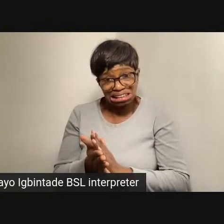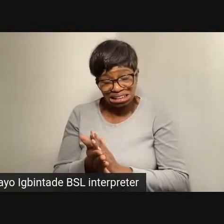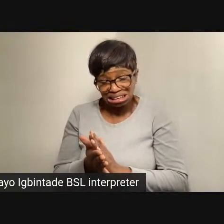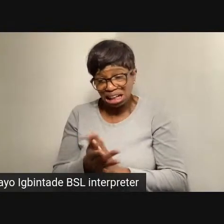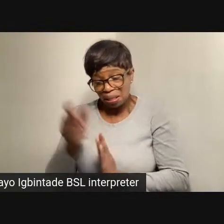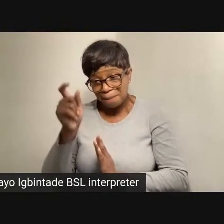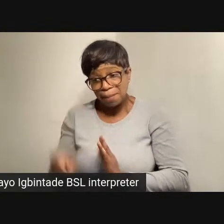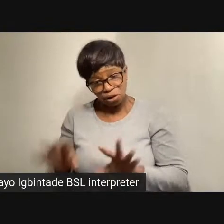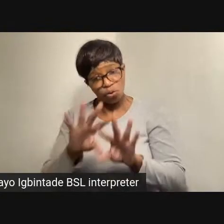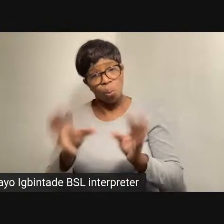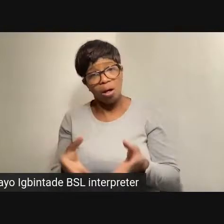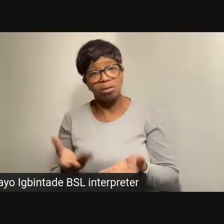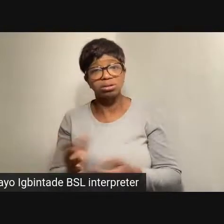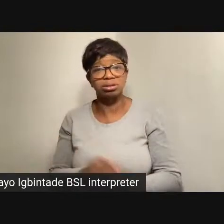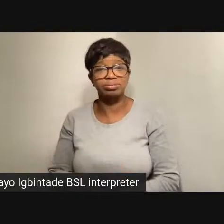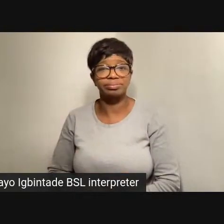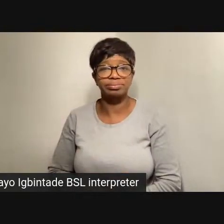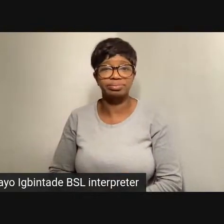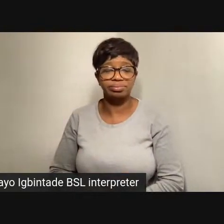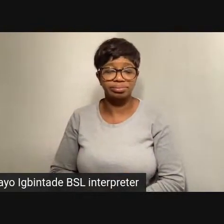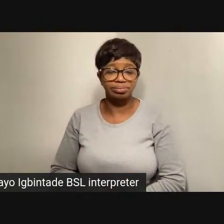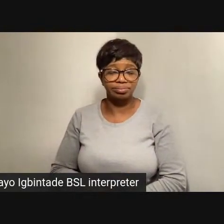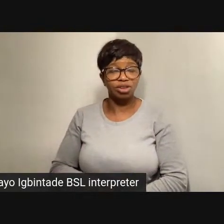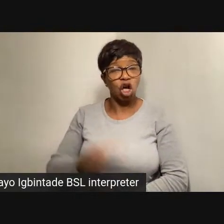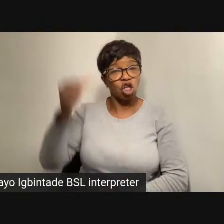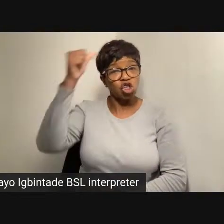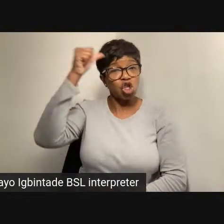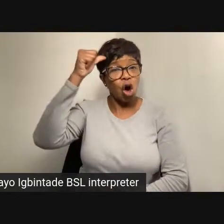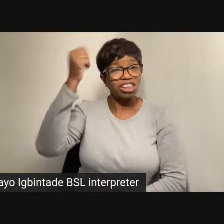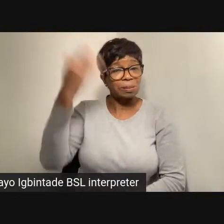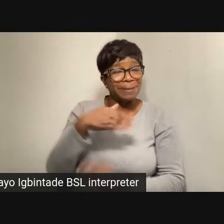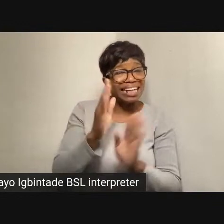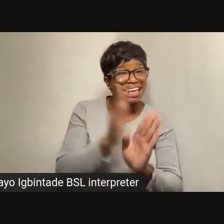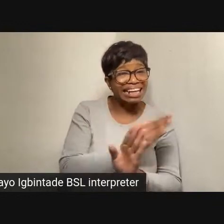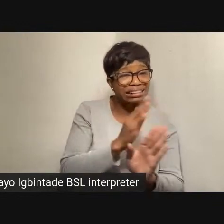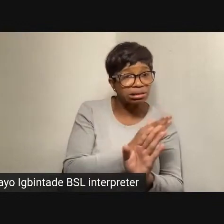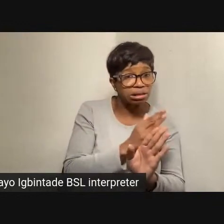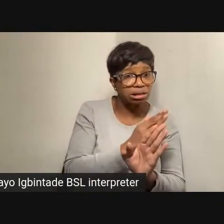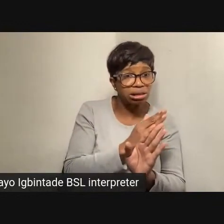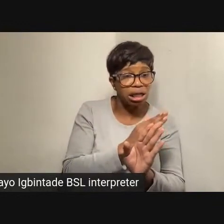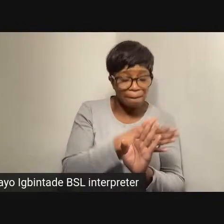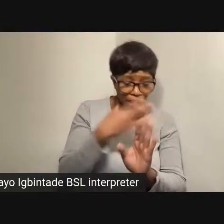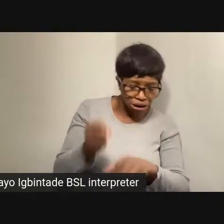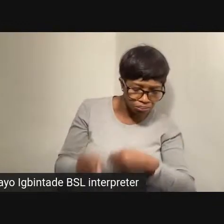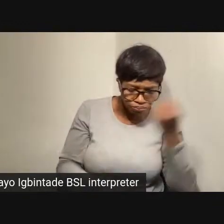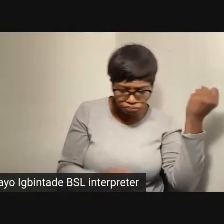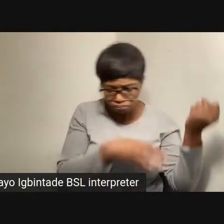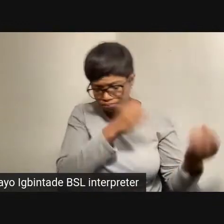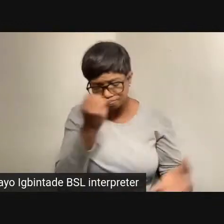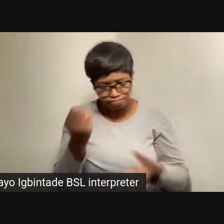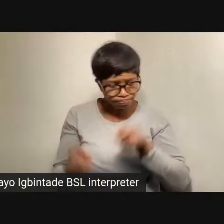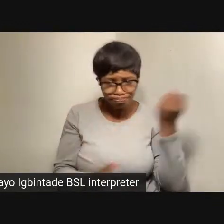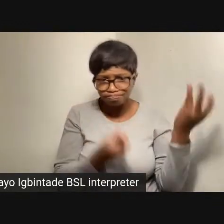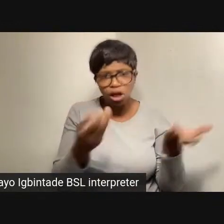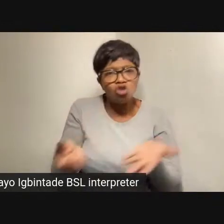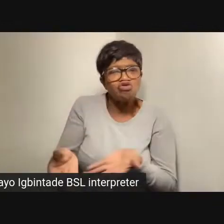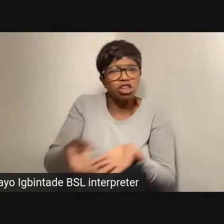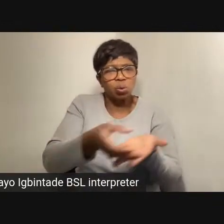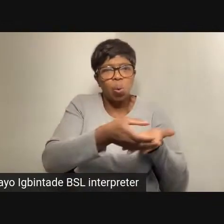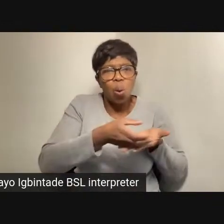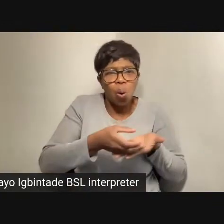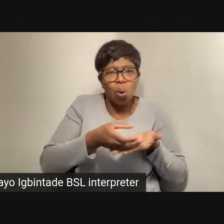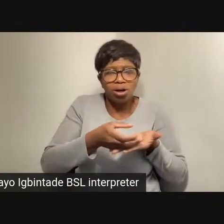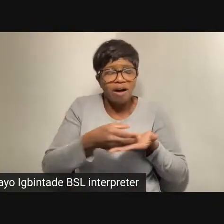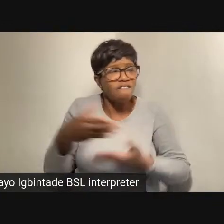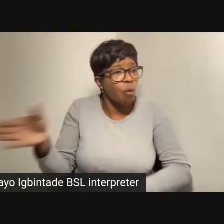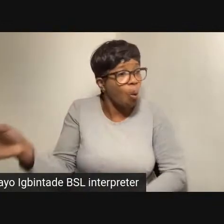inhabitants. Knowledge has been buried and must be exhumed and restored for